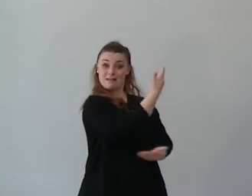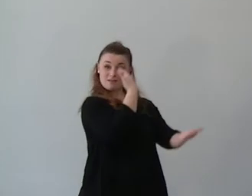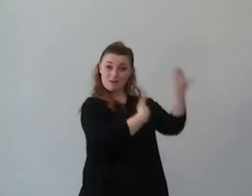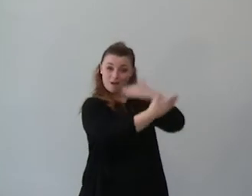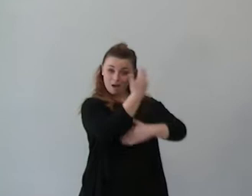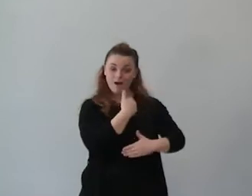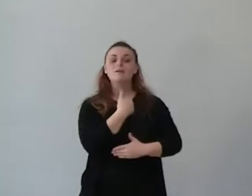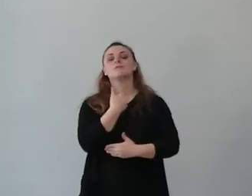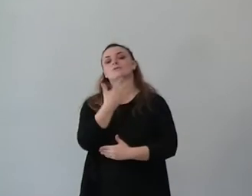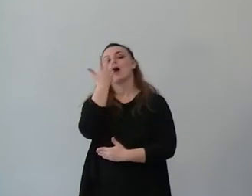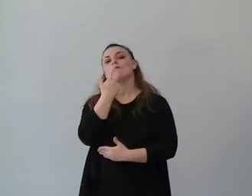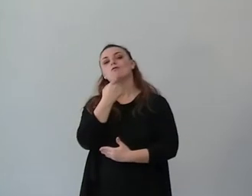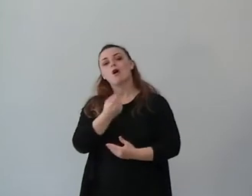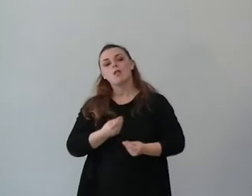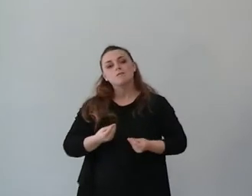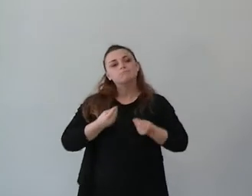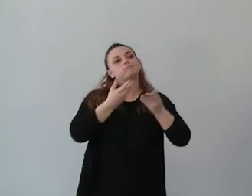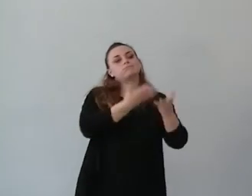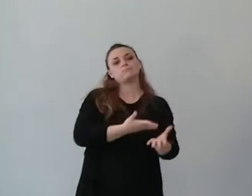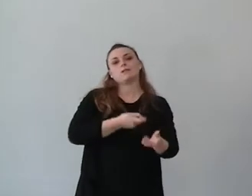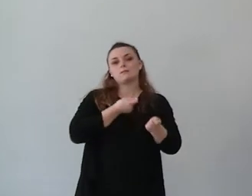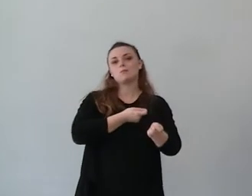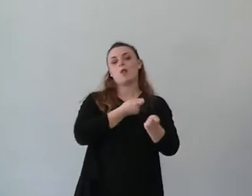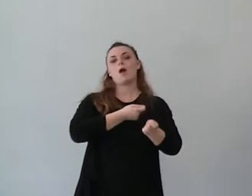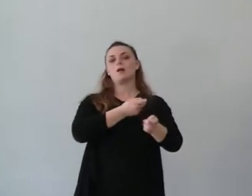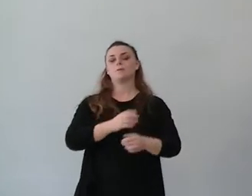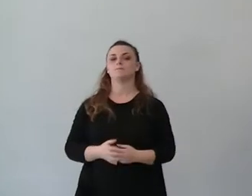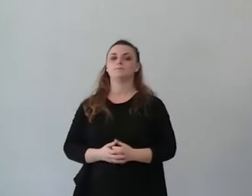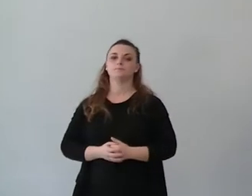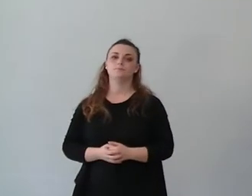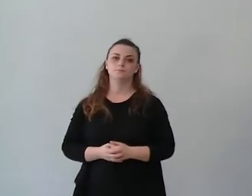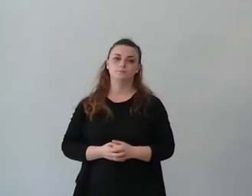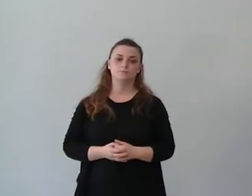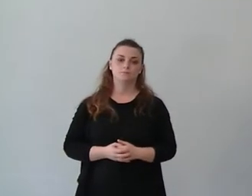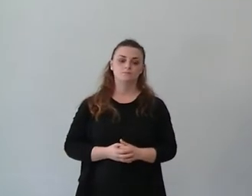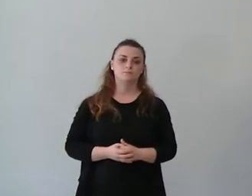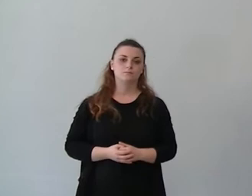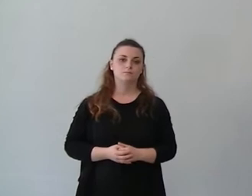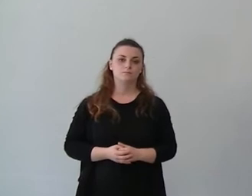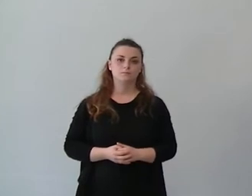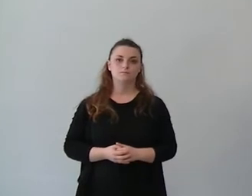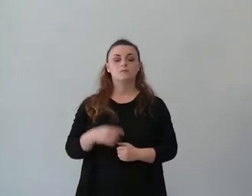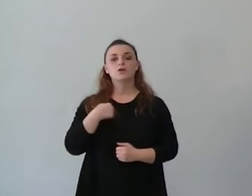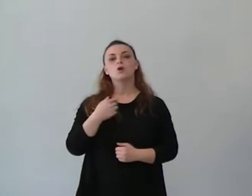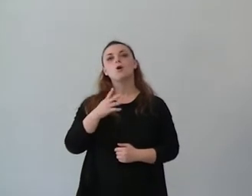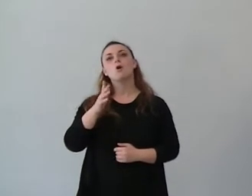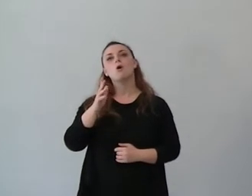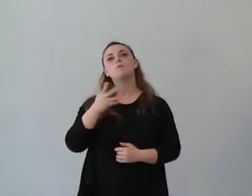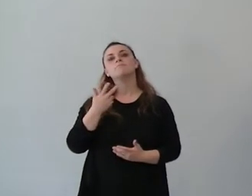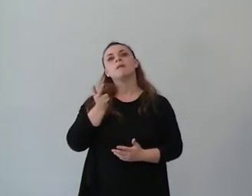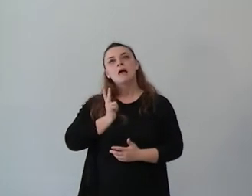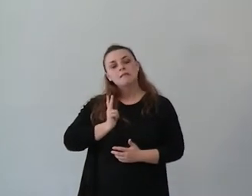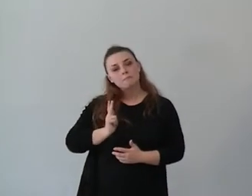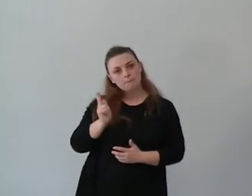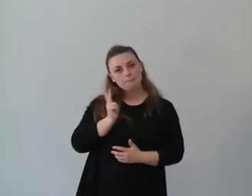I hope during this week that you will take some time and read through these two books in the Bible. Spero che prenderete durante